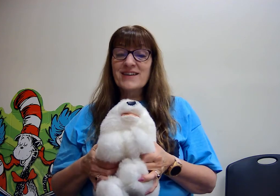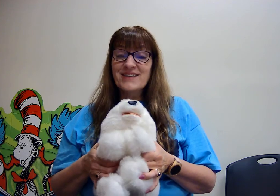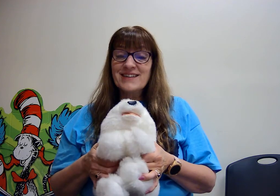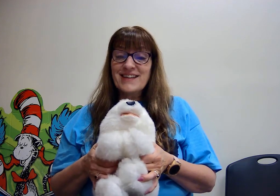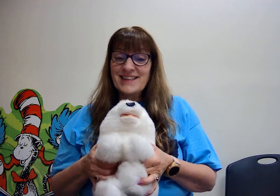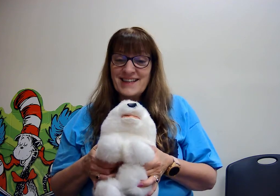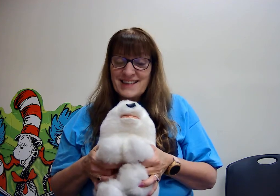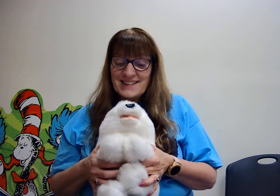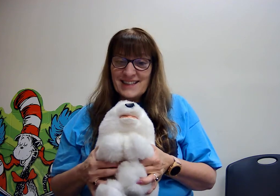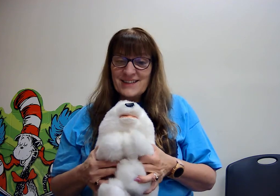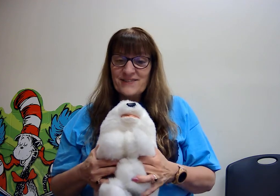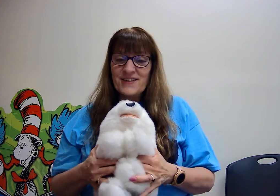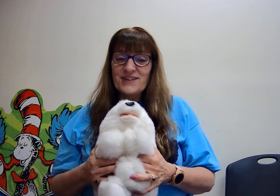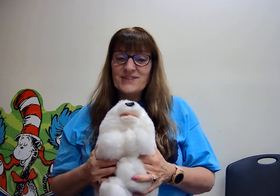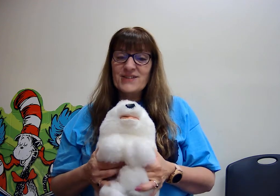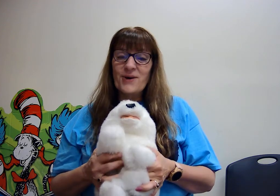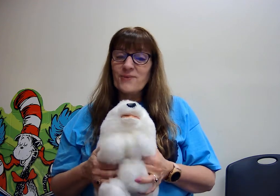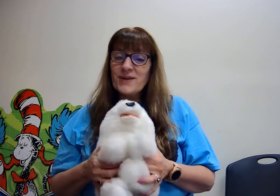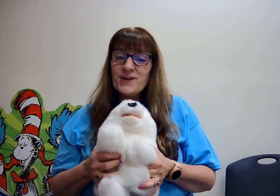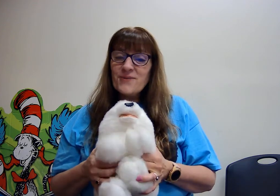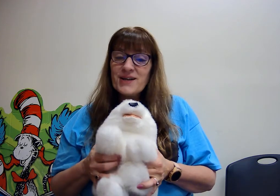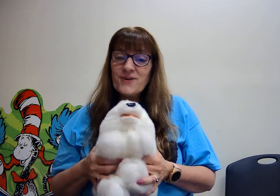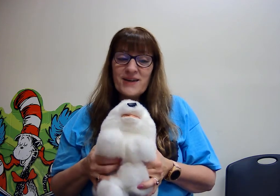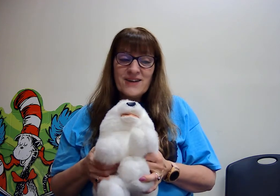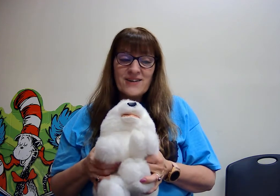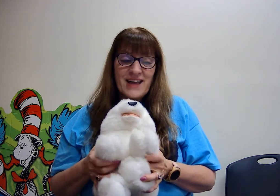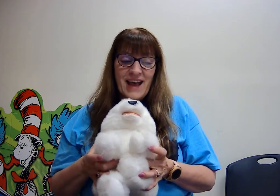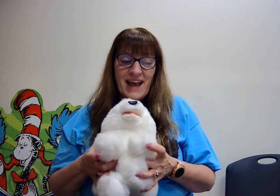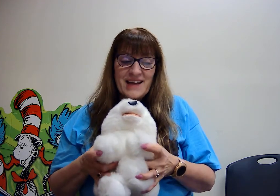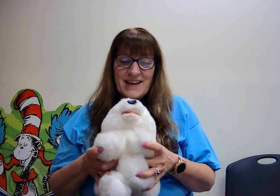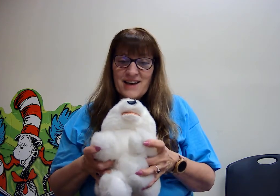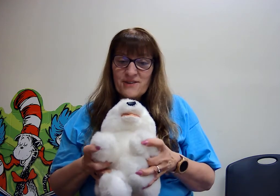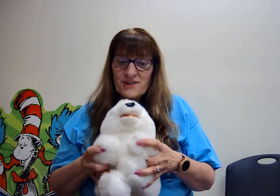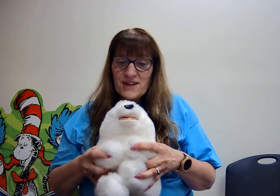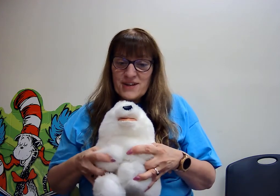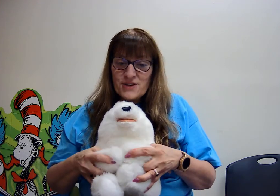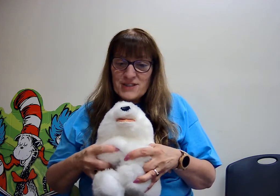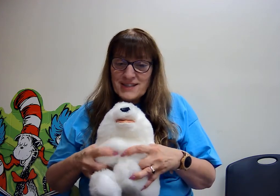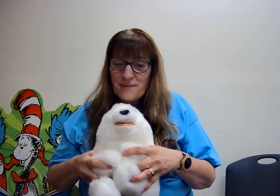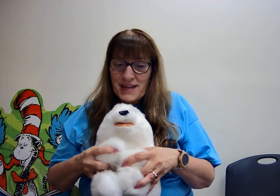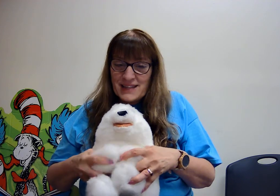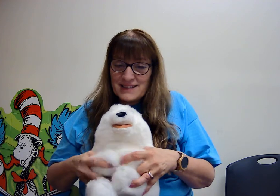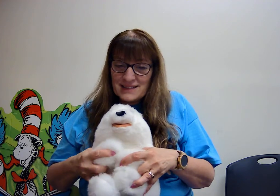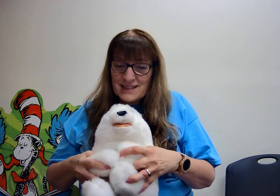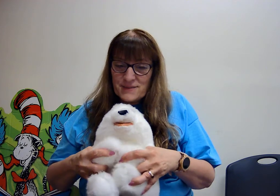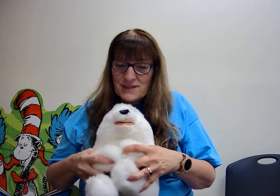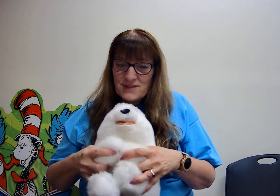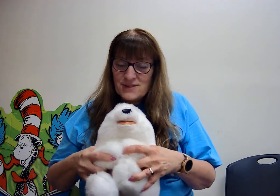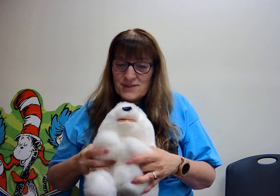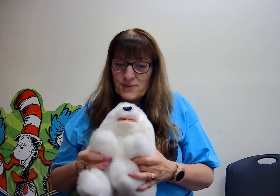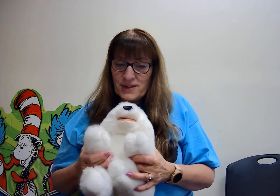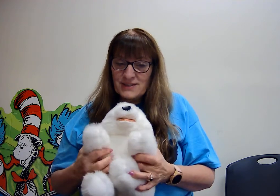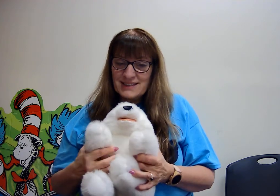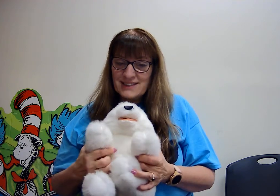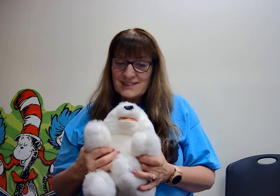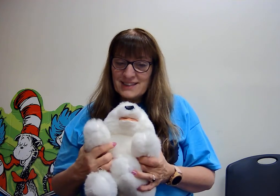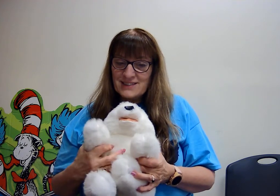wiggle. These little fingers go wiggle, wiggle, wiggle. And now they're on your tummy. Tummy, ooh, wiggle, tickle, tickle,